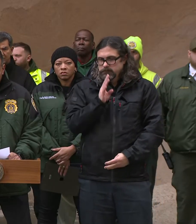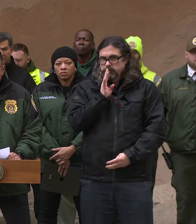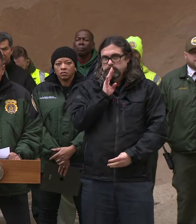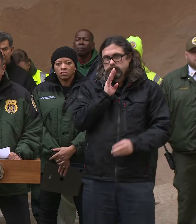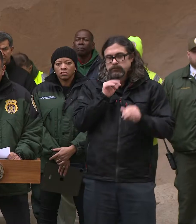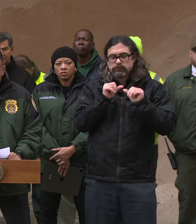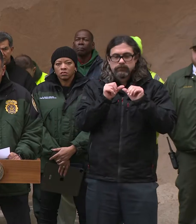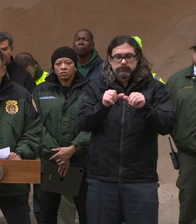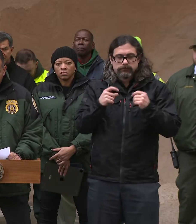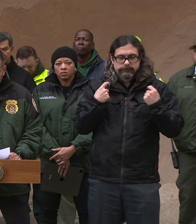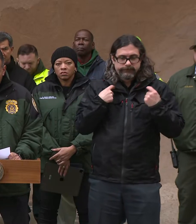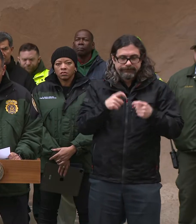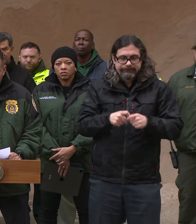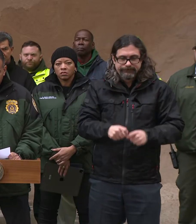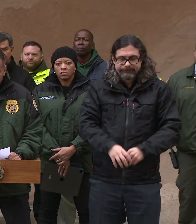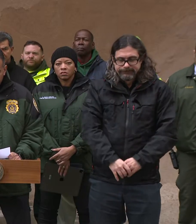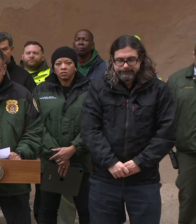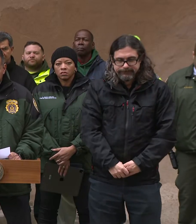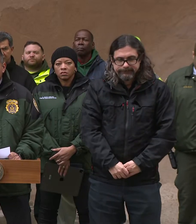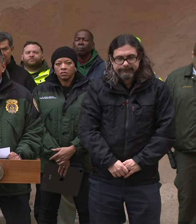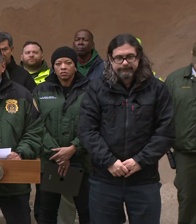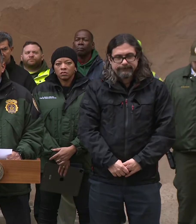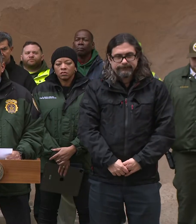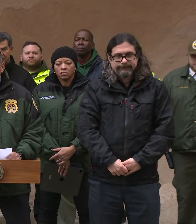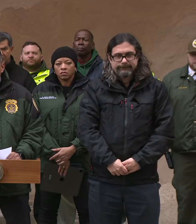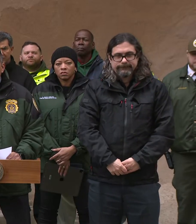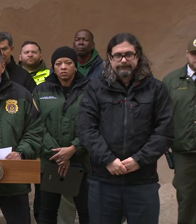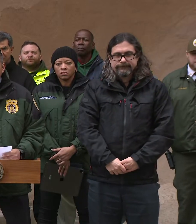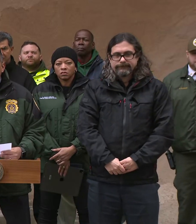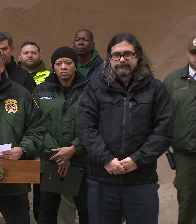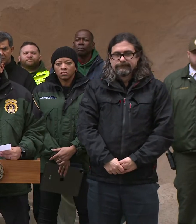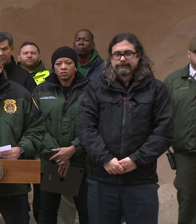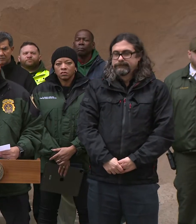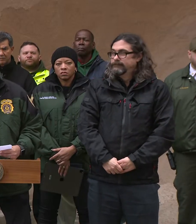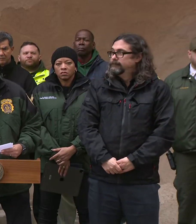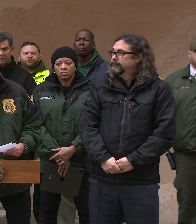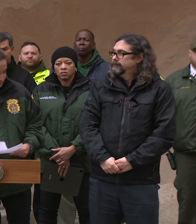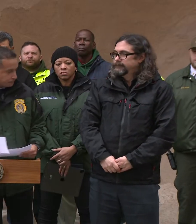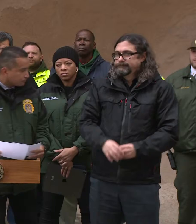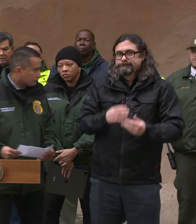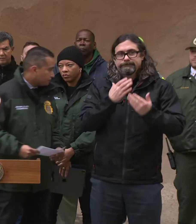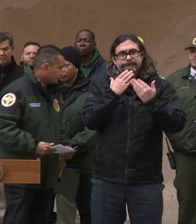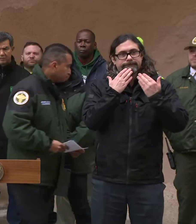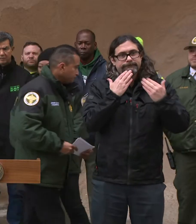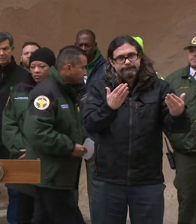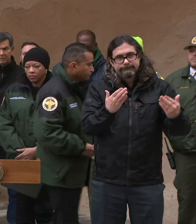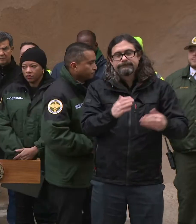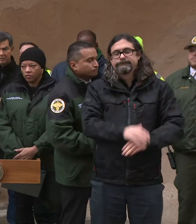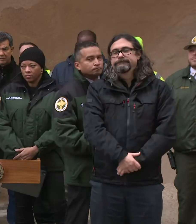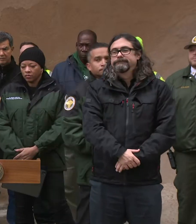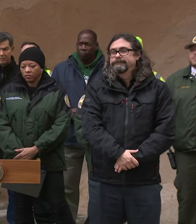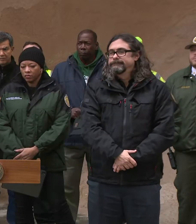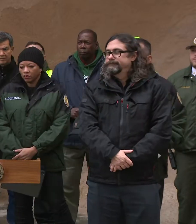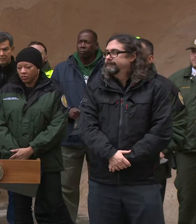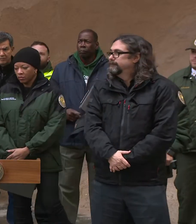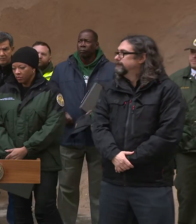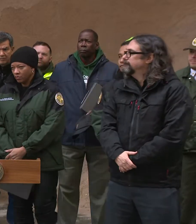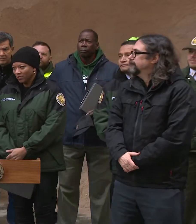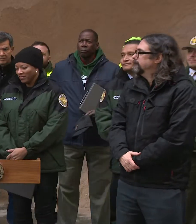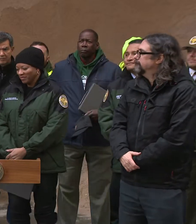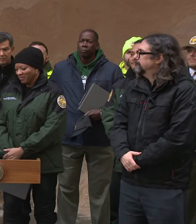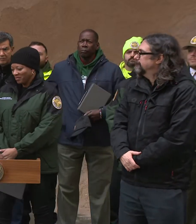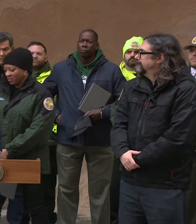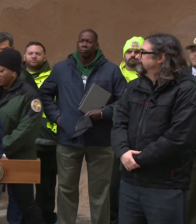se mantengan seguros y no salgan a las carreteras. Gracias. Thank you. Good job.